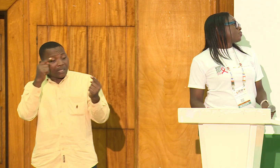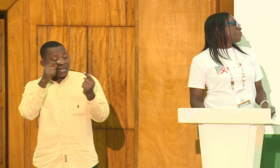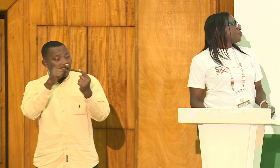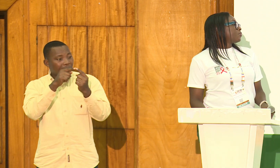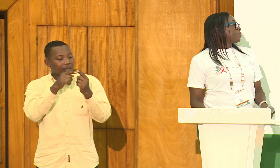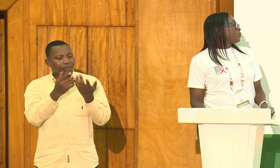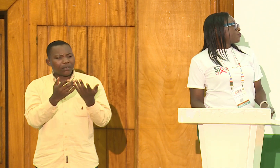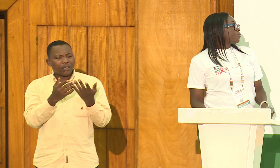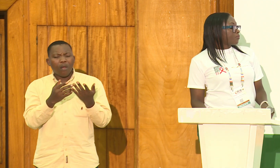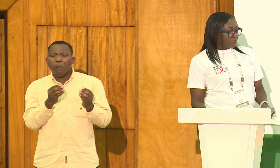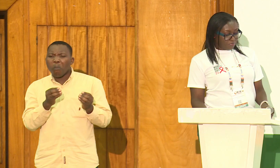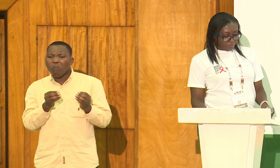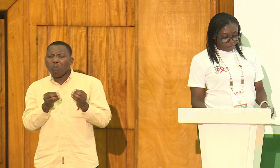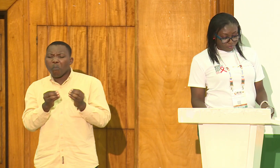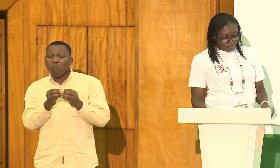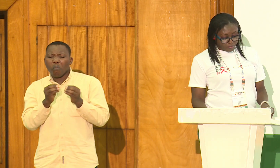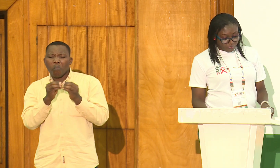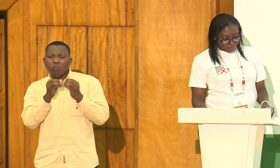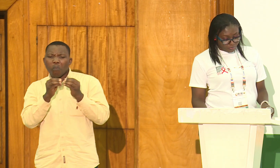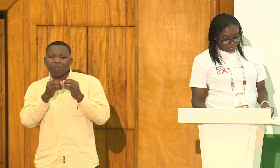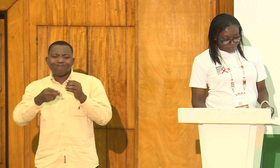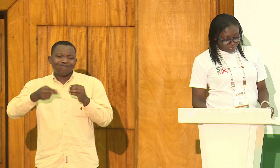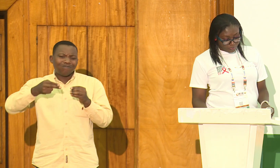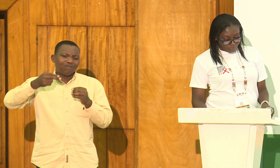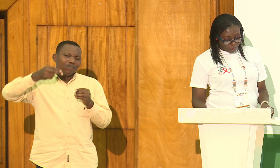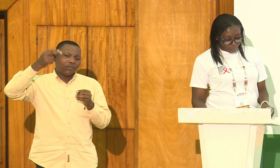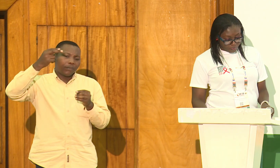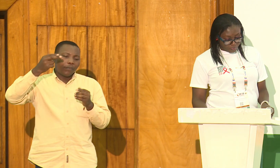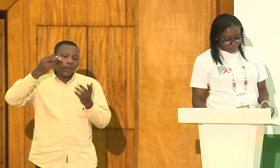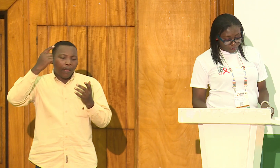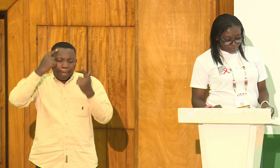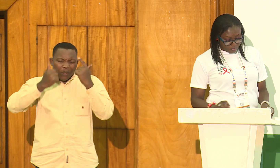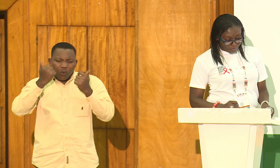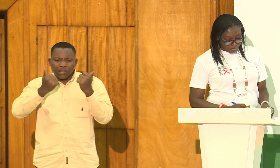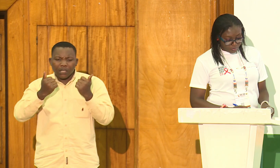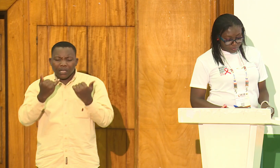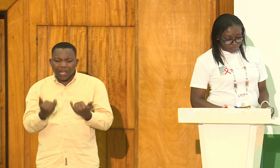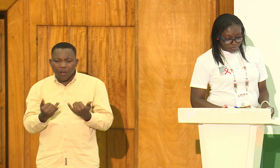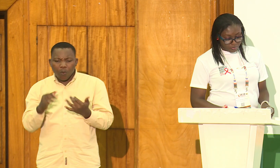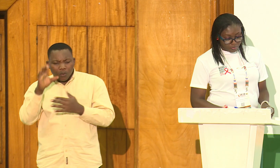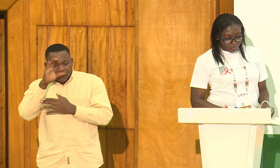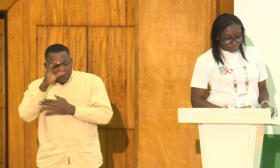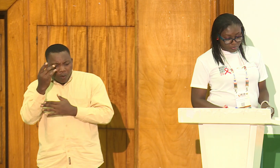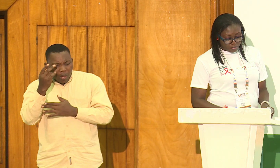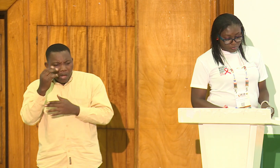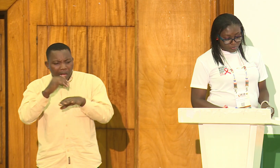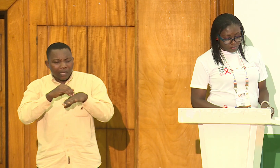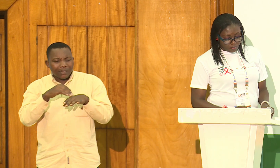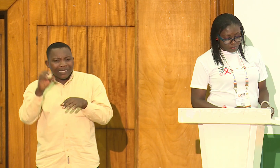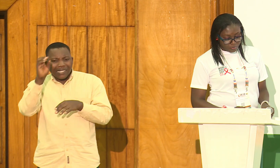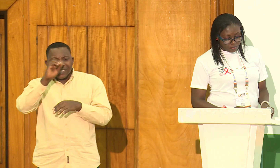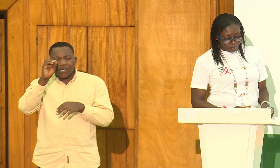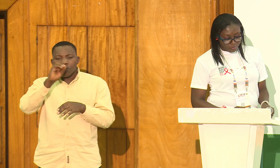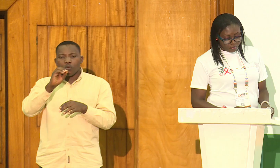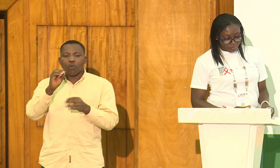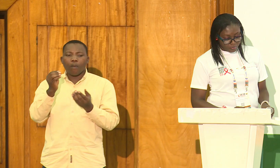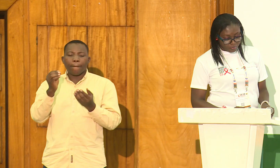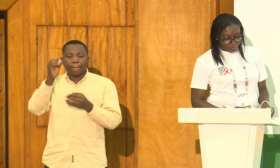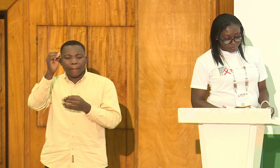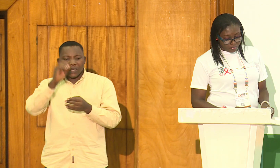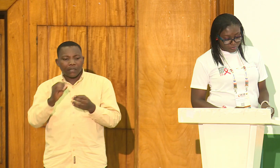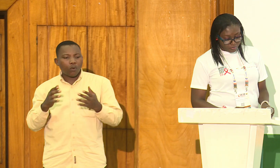are extremely non-ambitious because we are looking at a 0% increase in obesity. And to give you context,